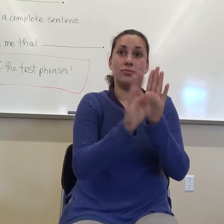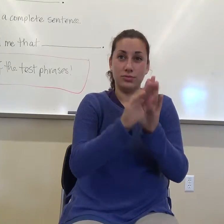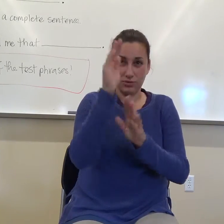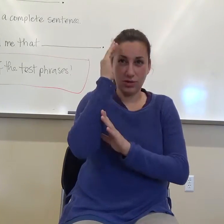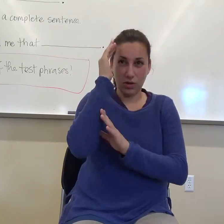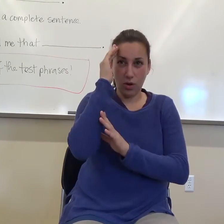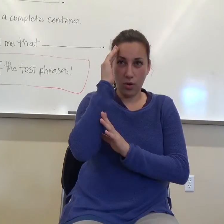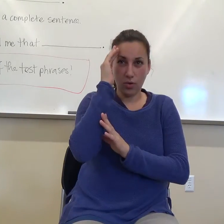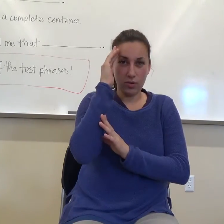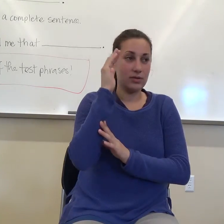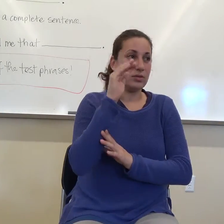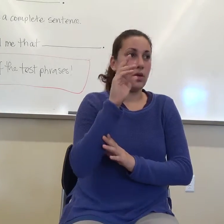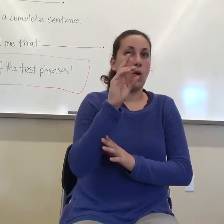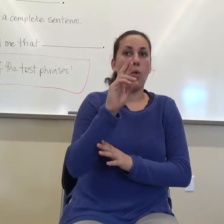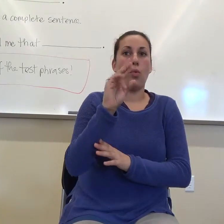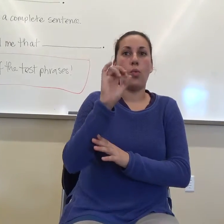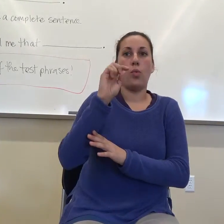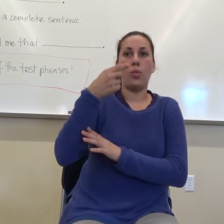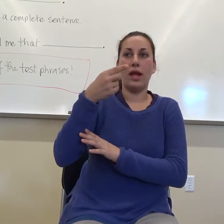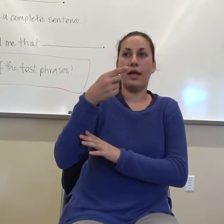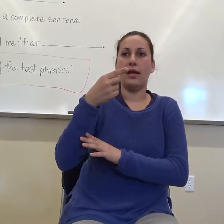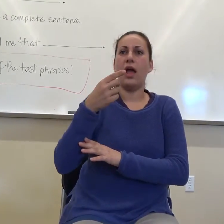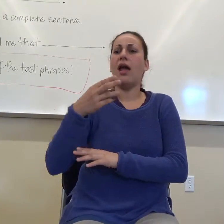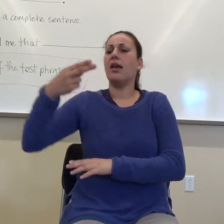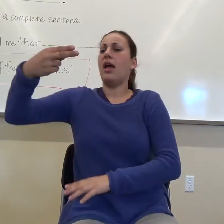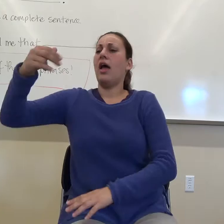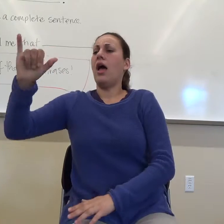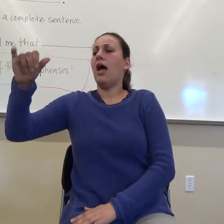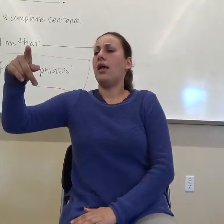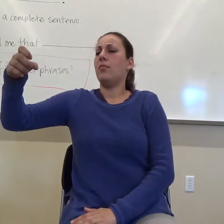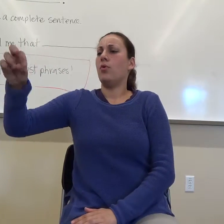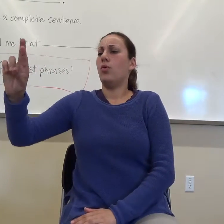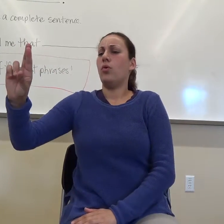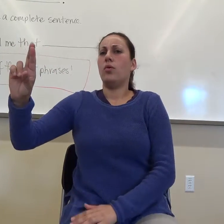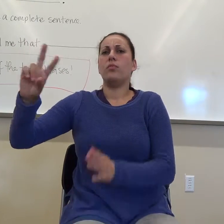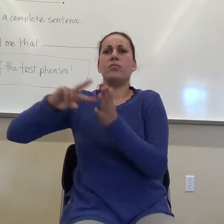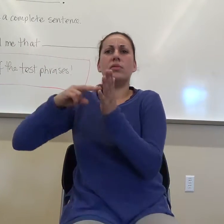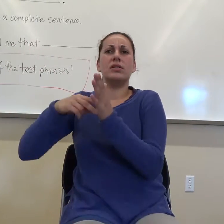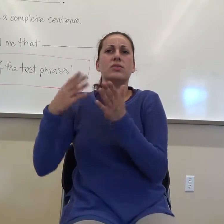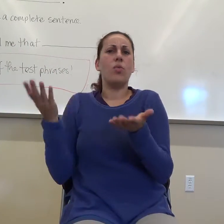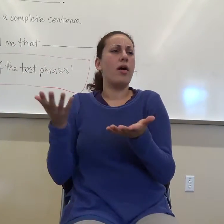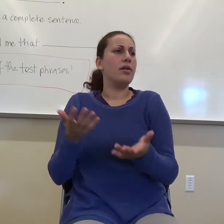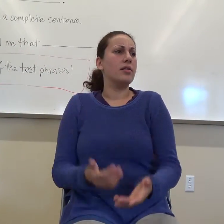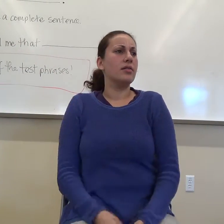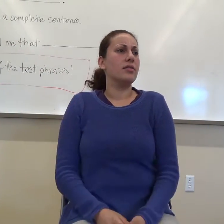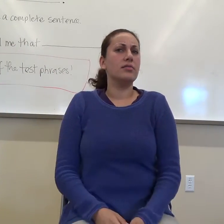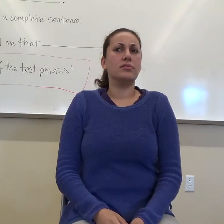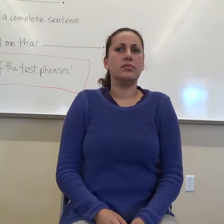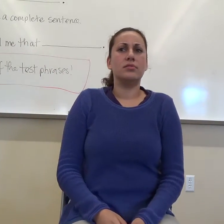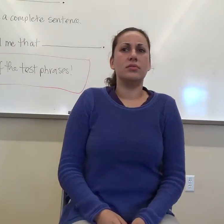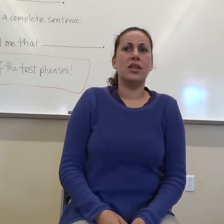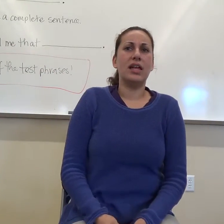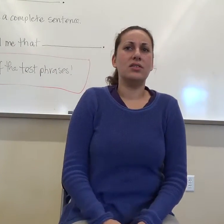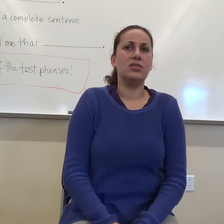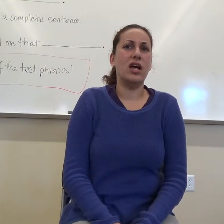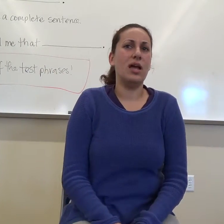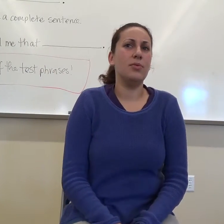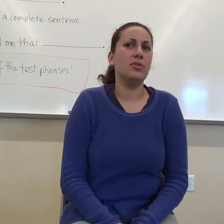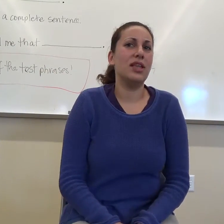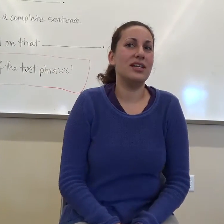tinning, okay? And what does hyper mean? Quick. Hyper is Like more hyper, forward. like